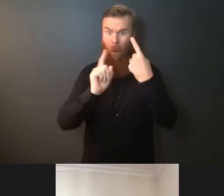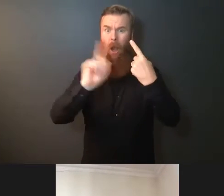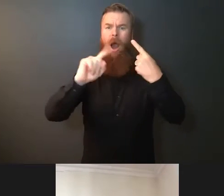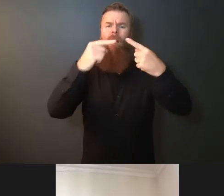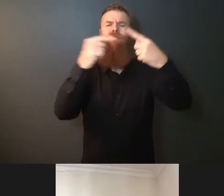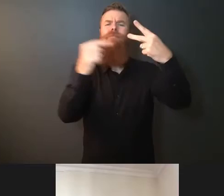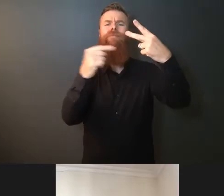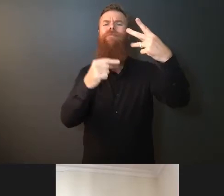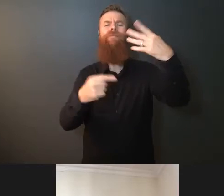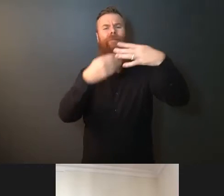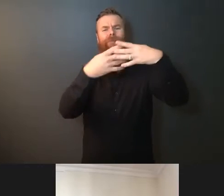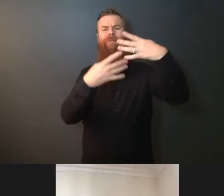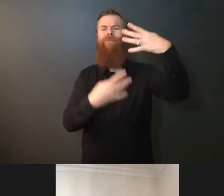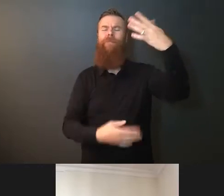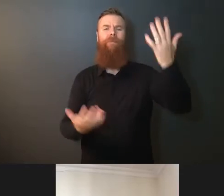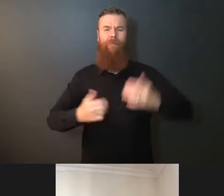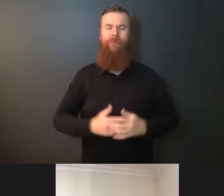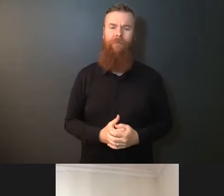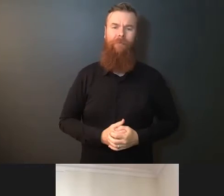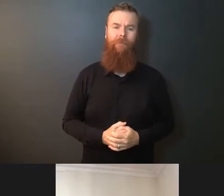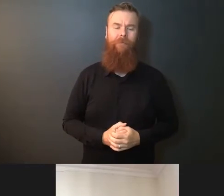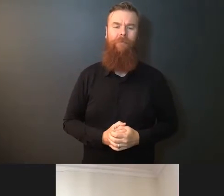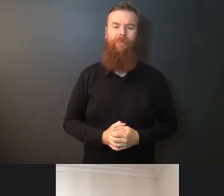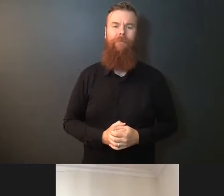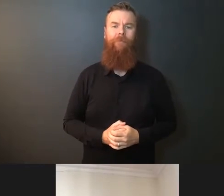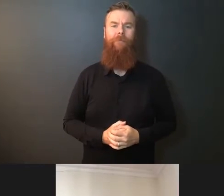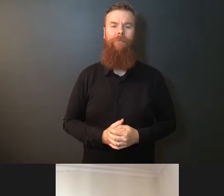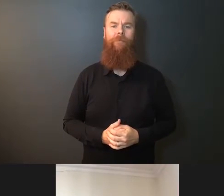Now, to move forward, another thing I would love to talk about,